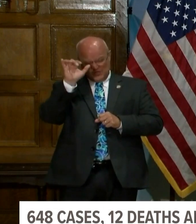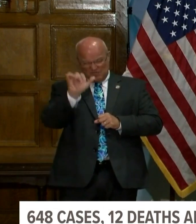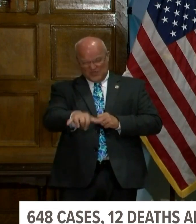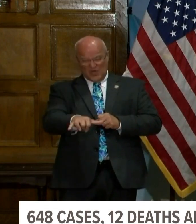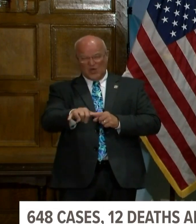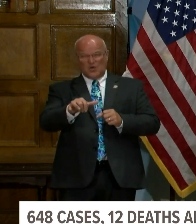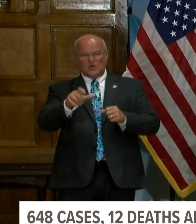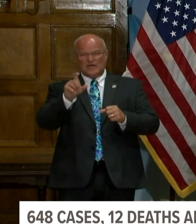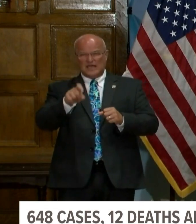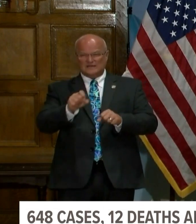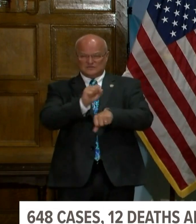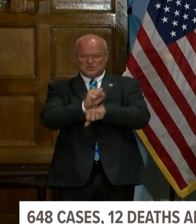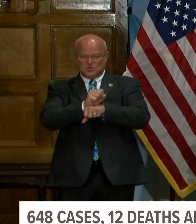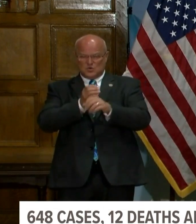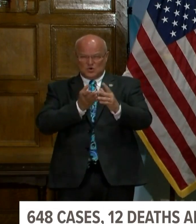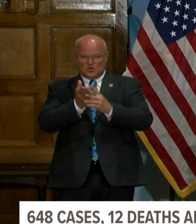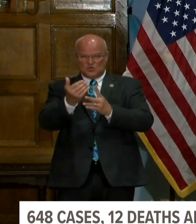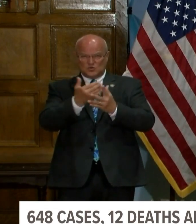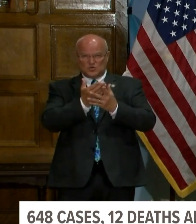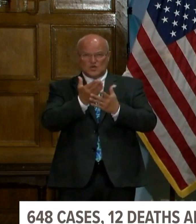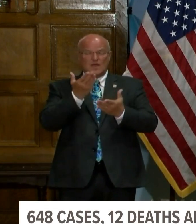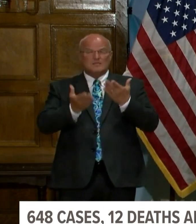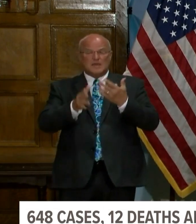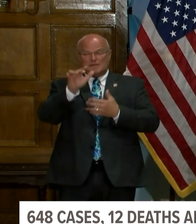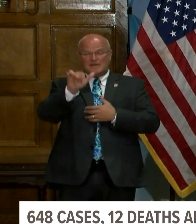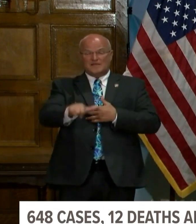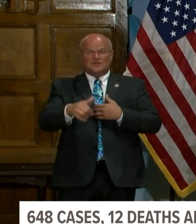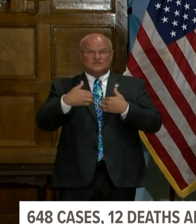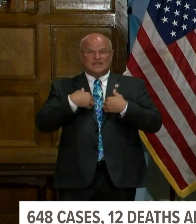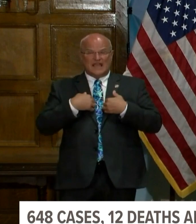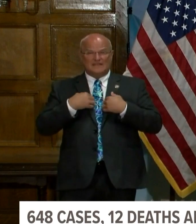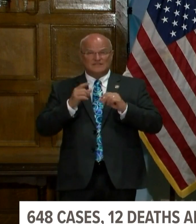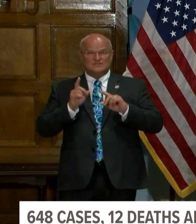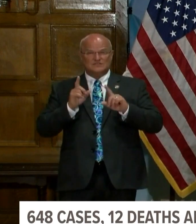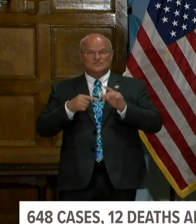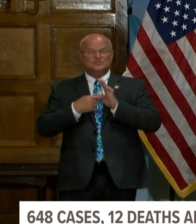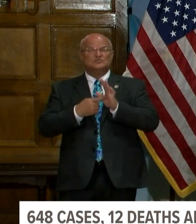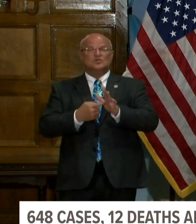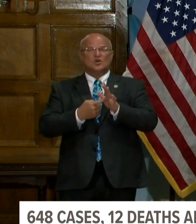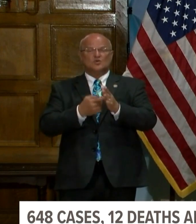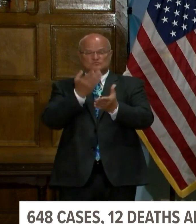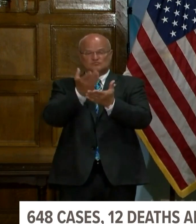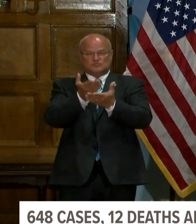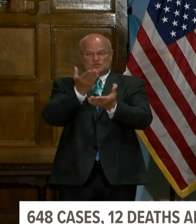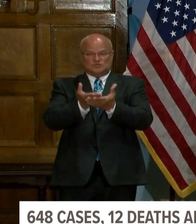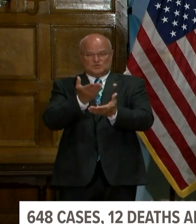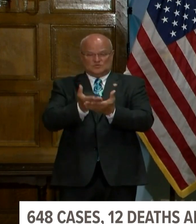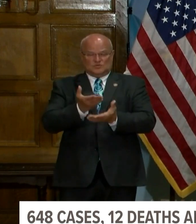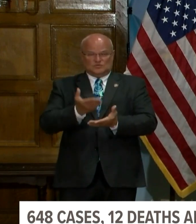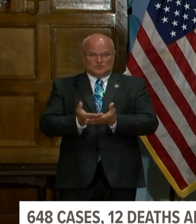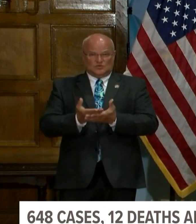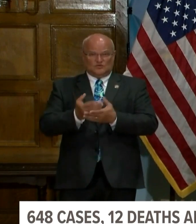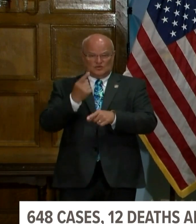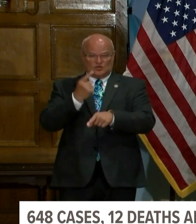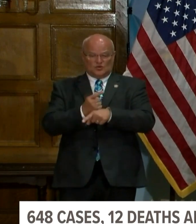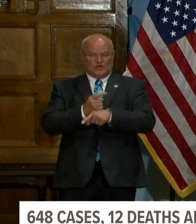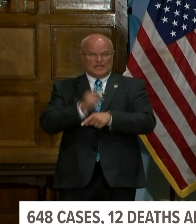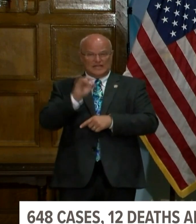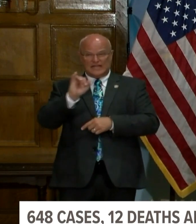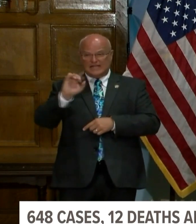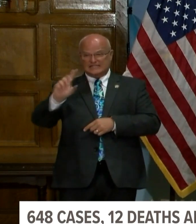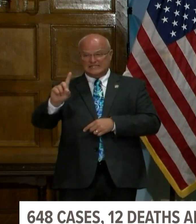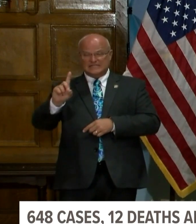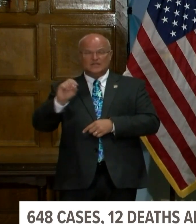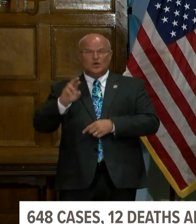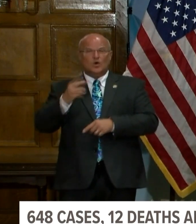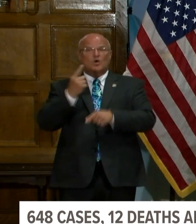the ones that we're having to work through, and it could be those that are having to show their correct